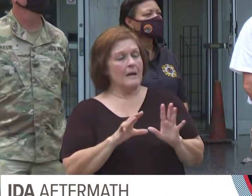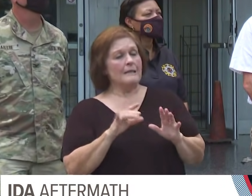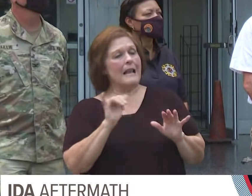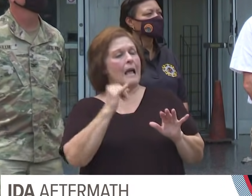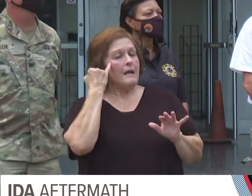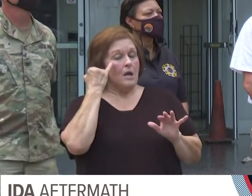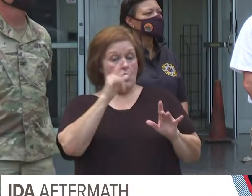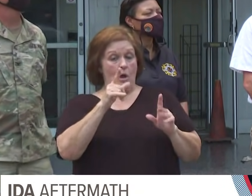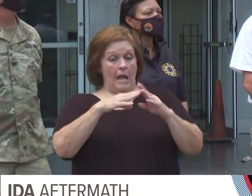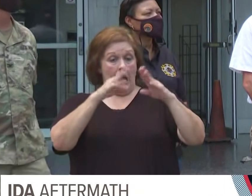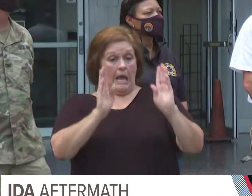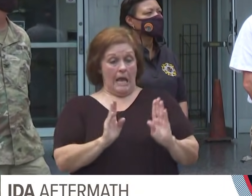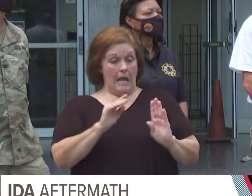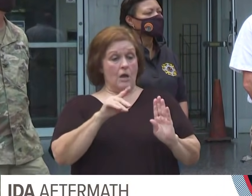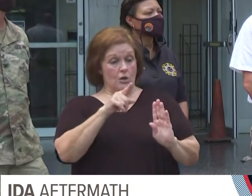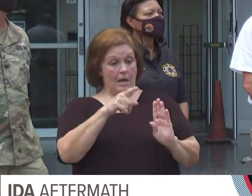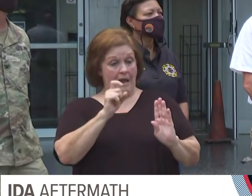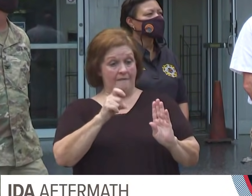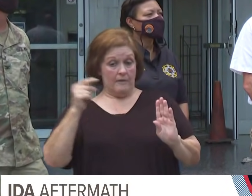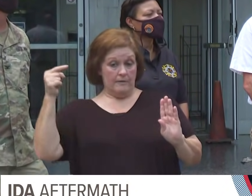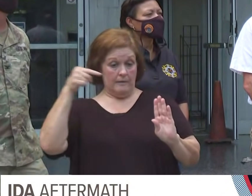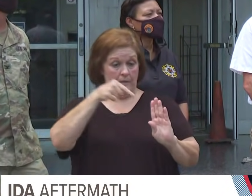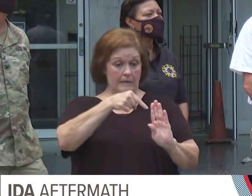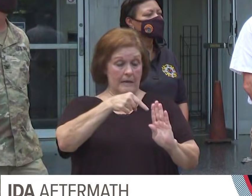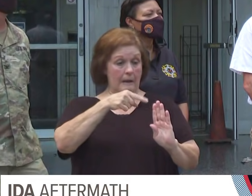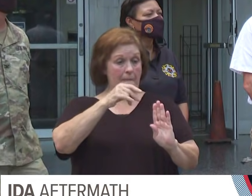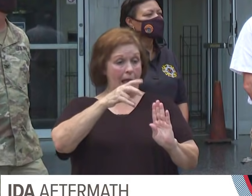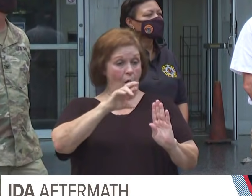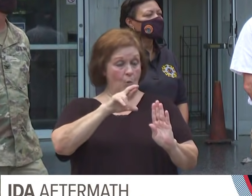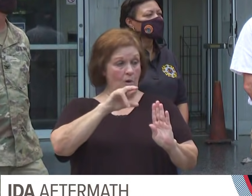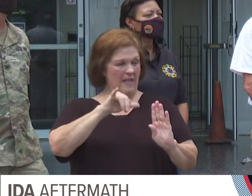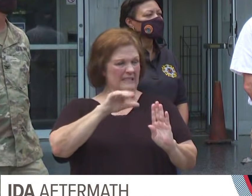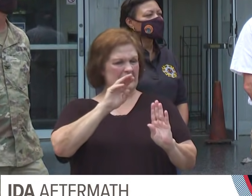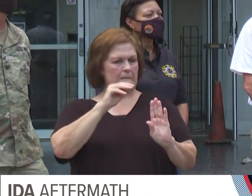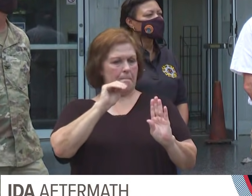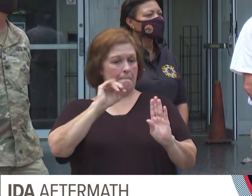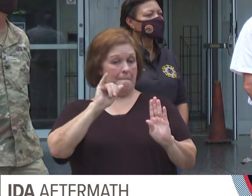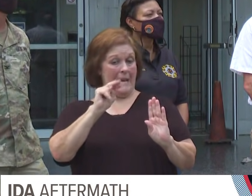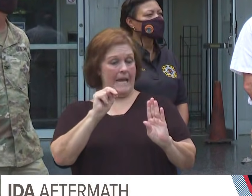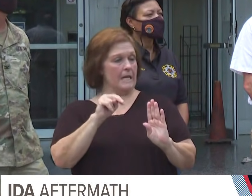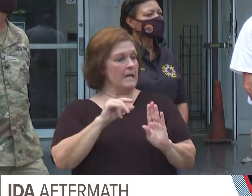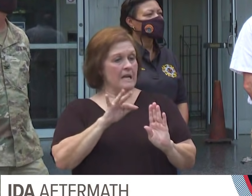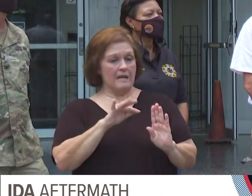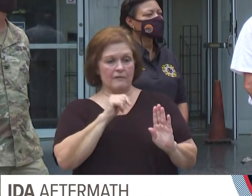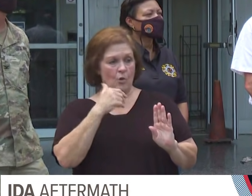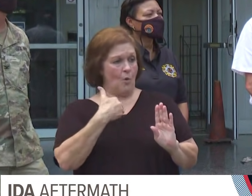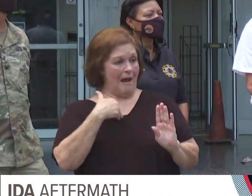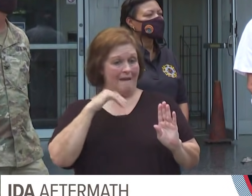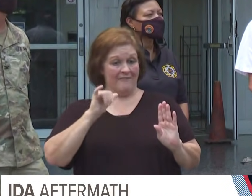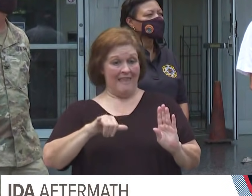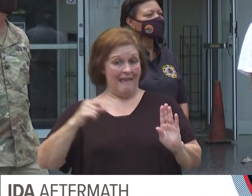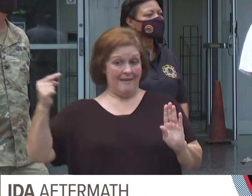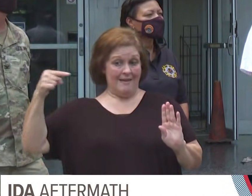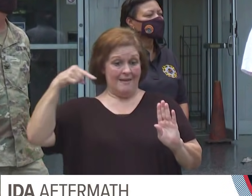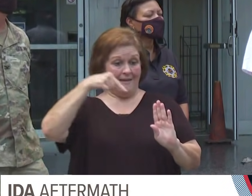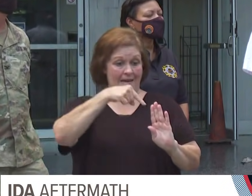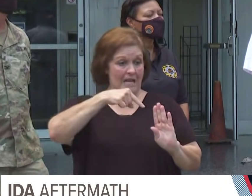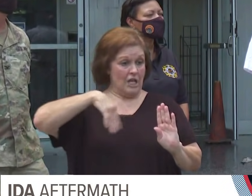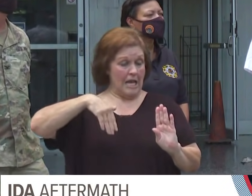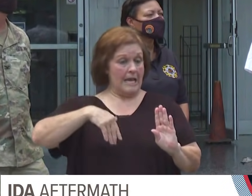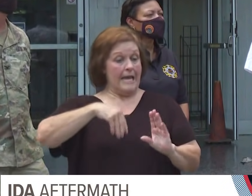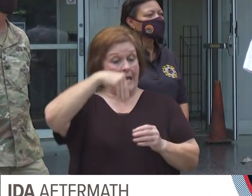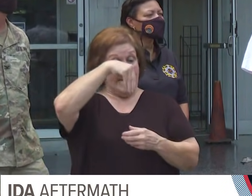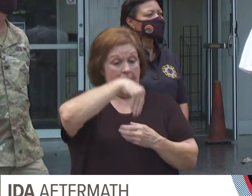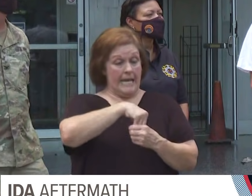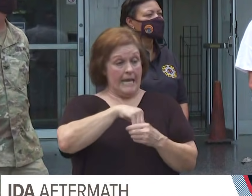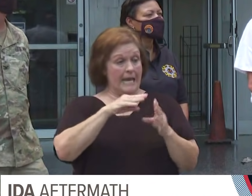your house. Power has to come to your house through what would be called a main. We don't have that main right now. Inside